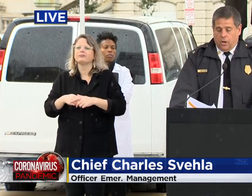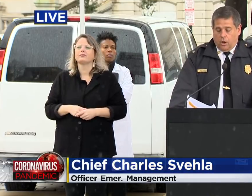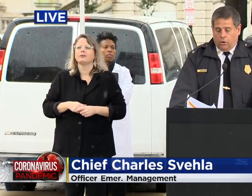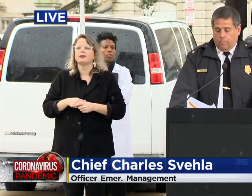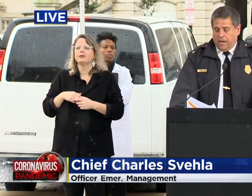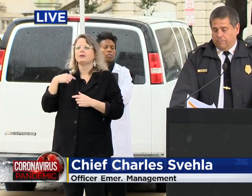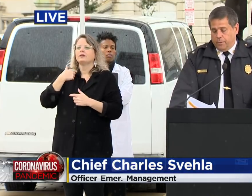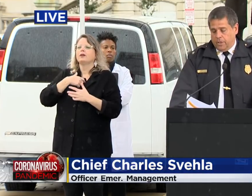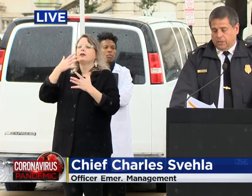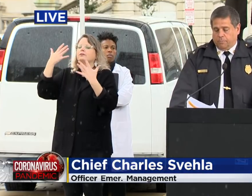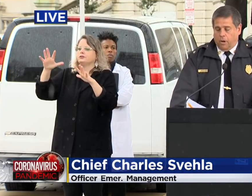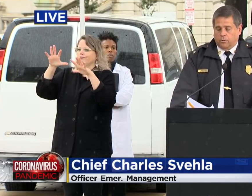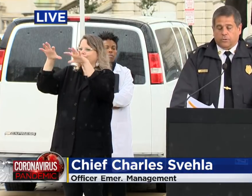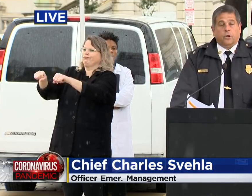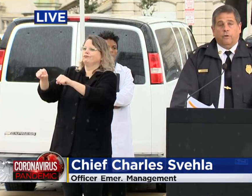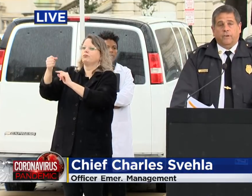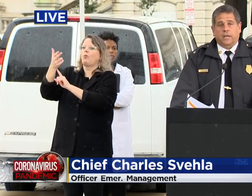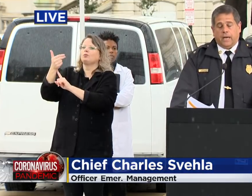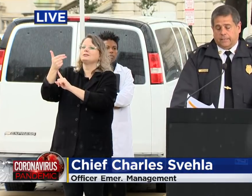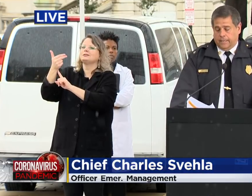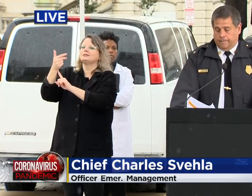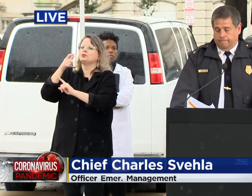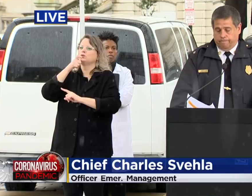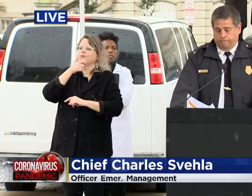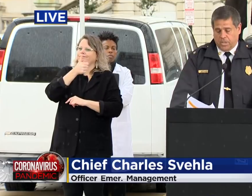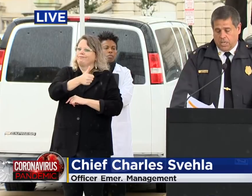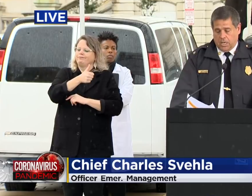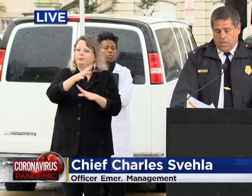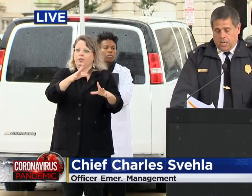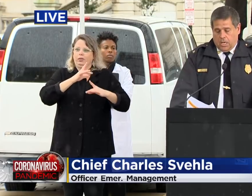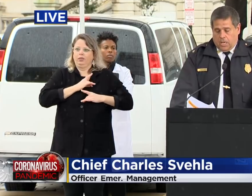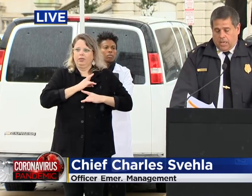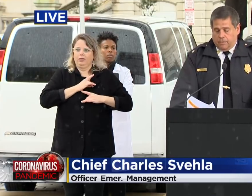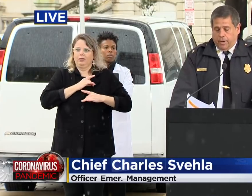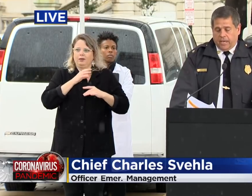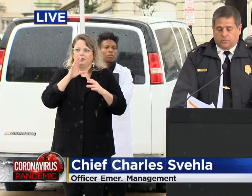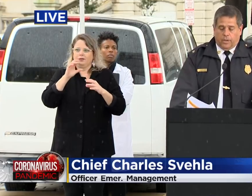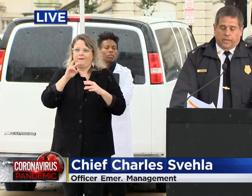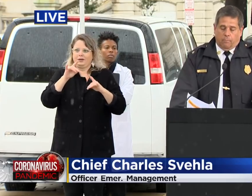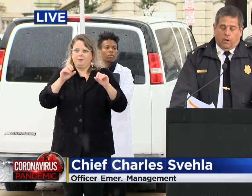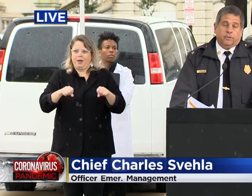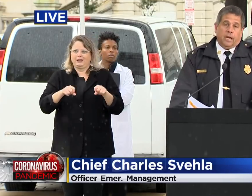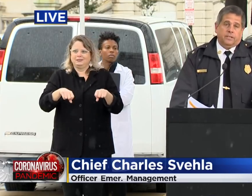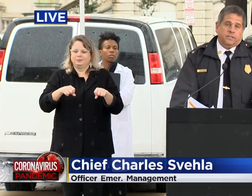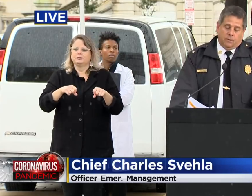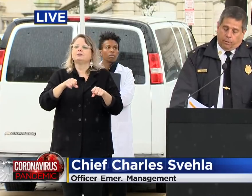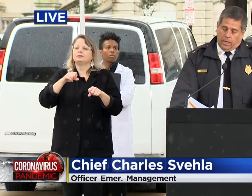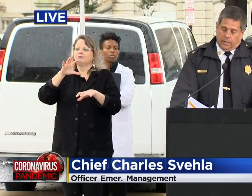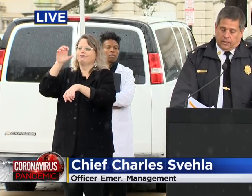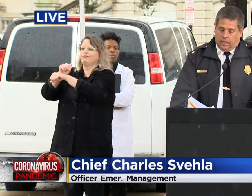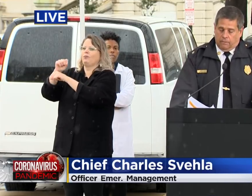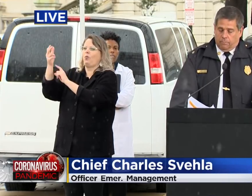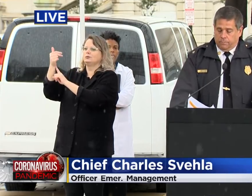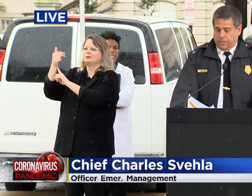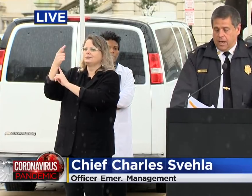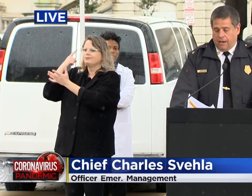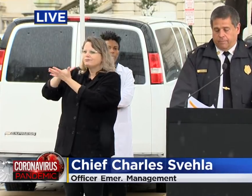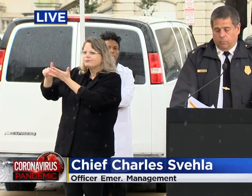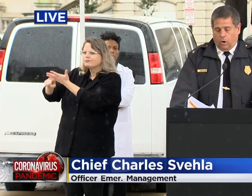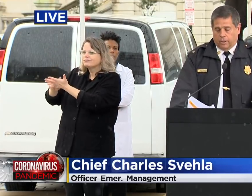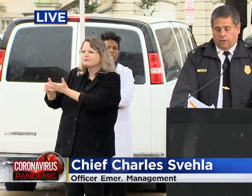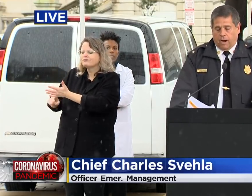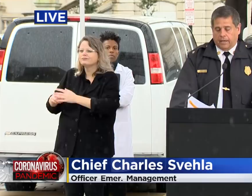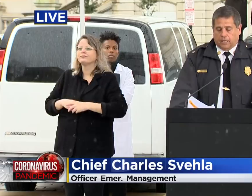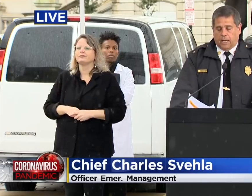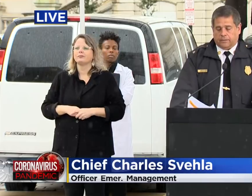members who may have been exposed to COVID-19. In the past week, our multi-agency planning teams have